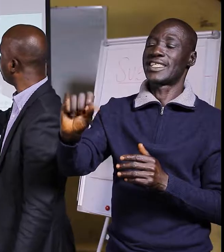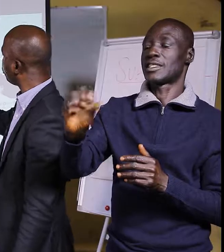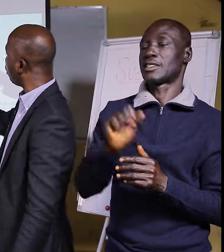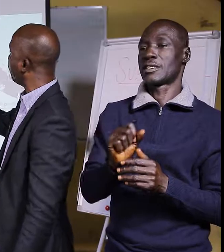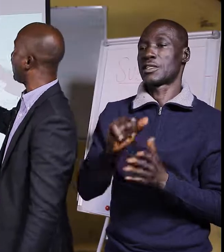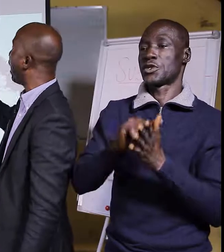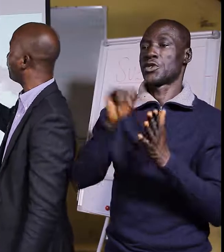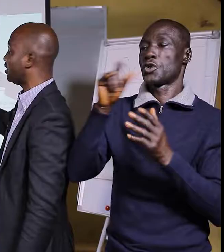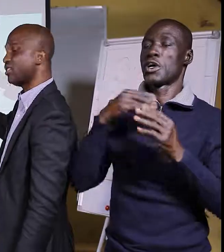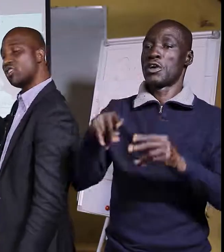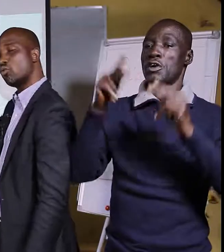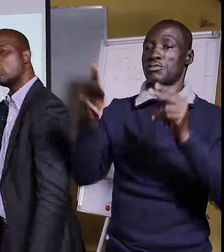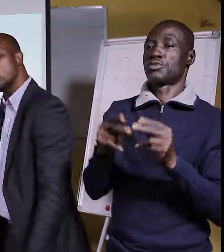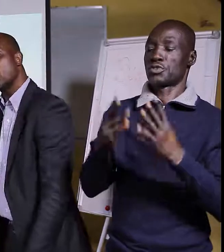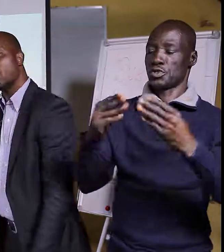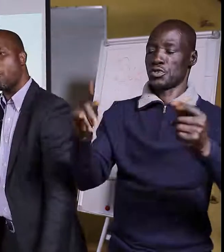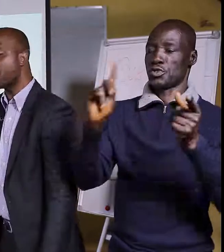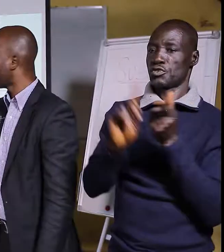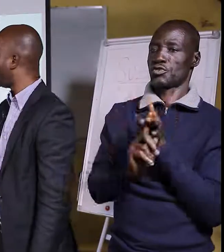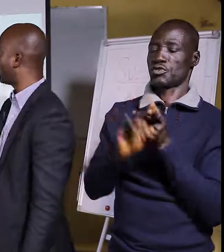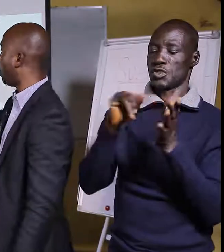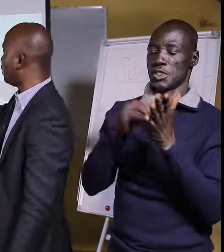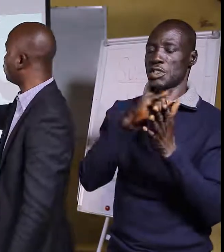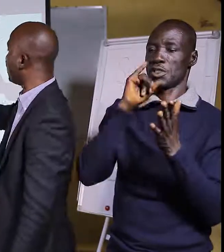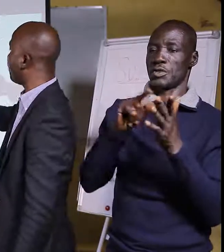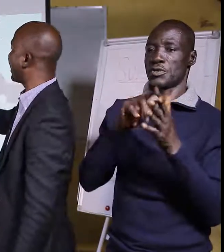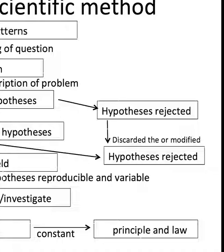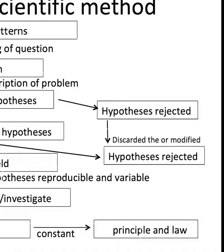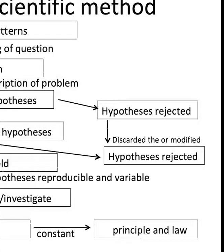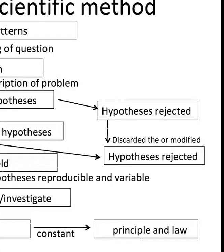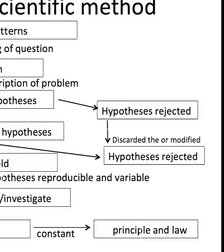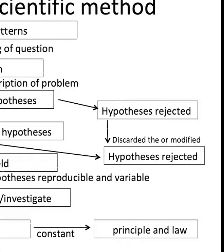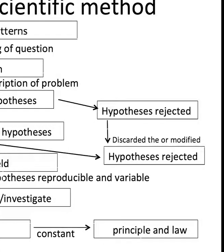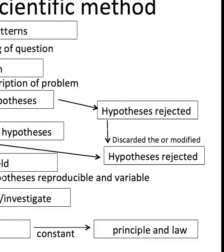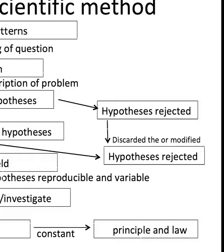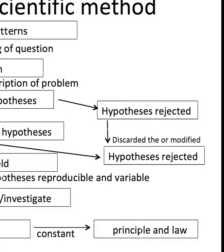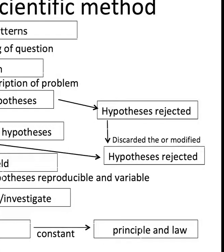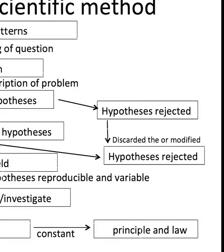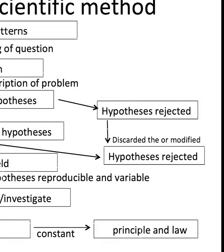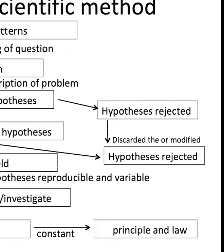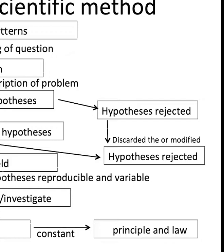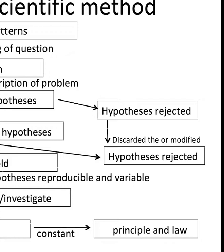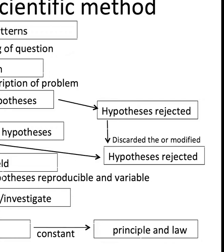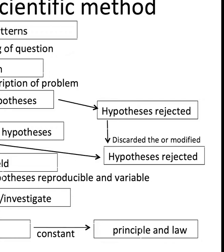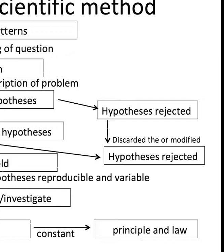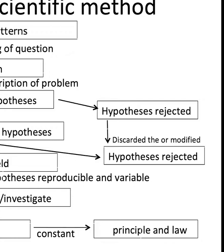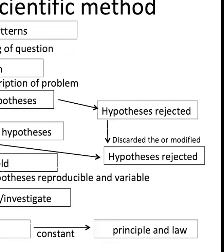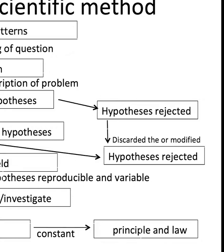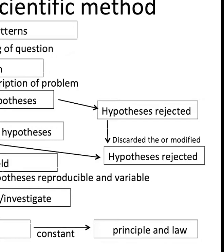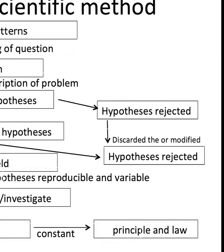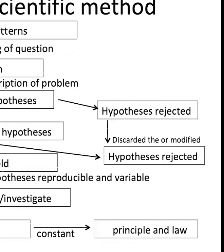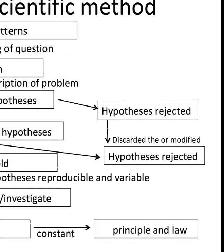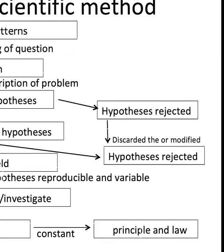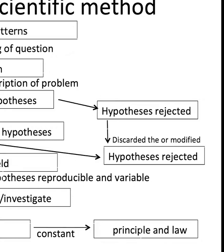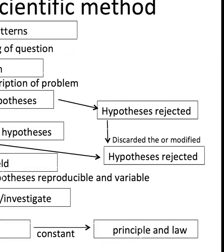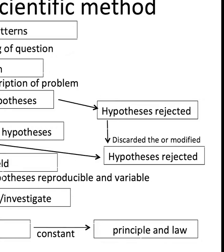possible solution of the hypothesis is what you are looking for, and you can only do that by carrying out experimentation. This experimentation is to test